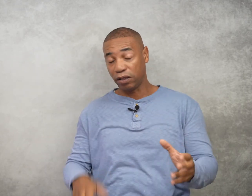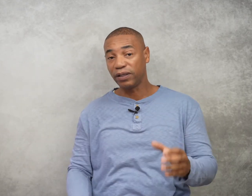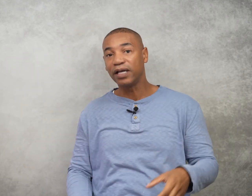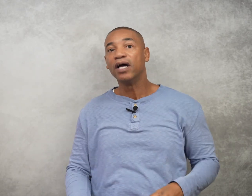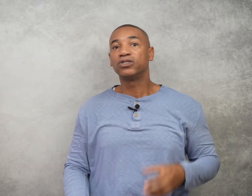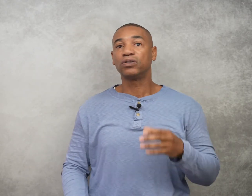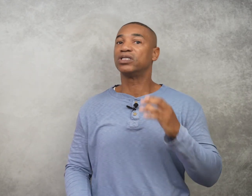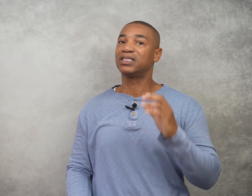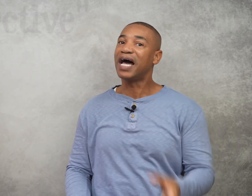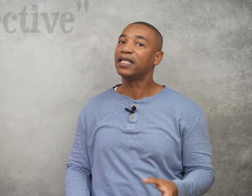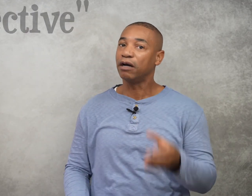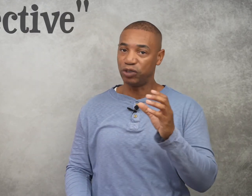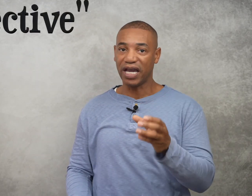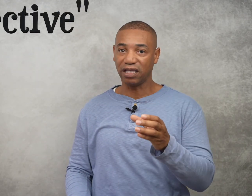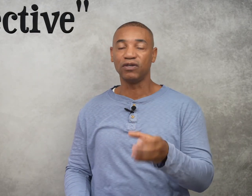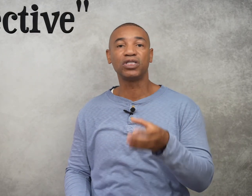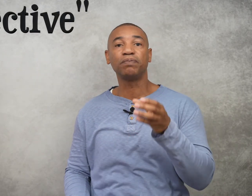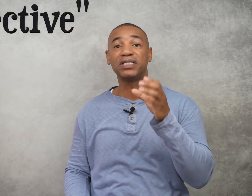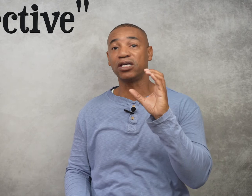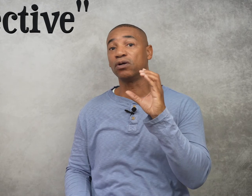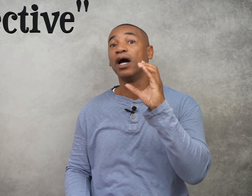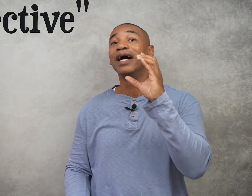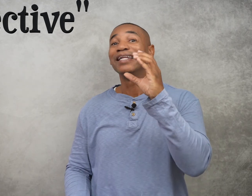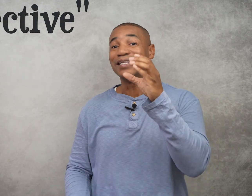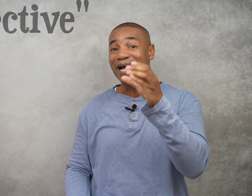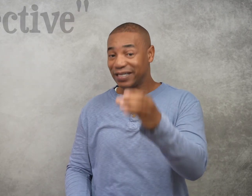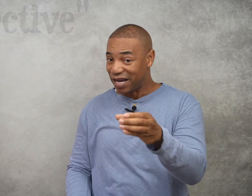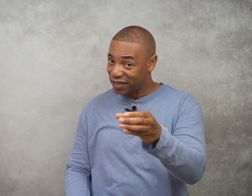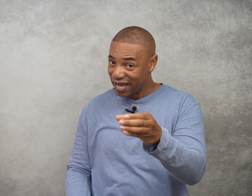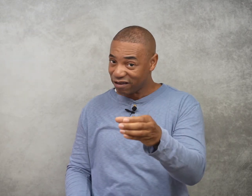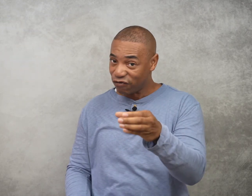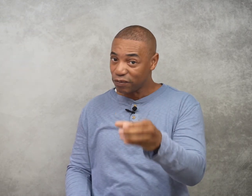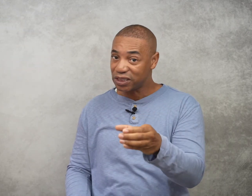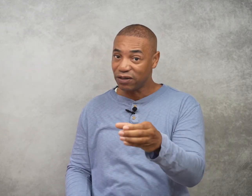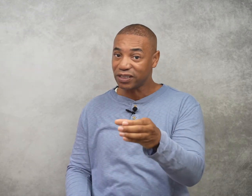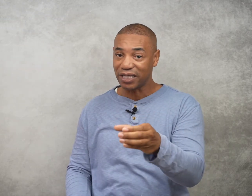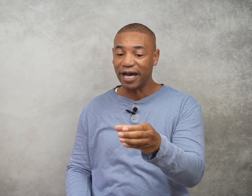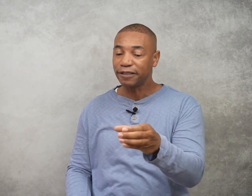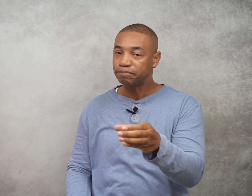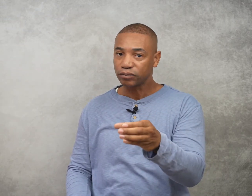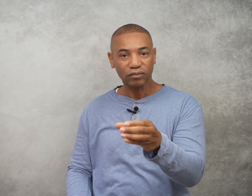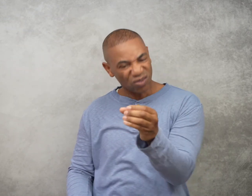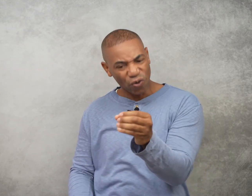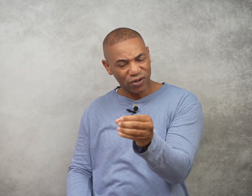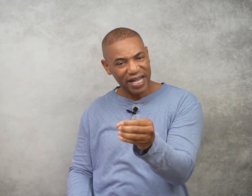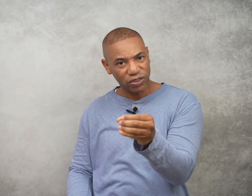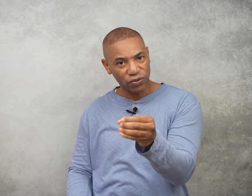clearly. So to sign objective, you simply take your non-dominant hand and form a C on the side, or you can actually do a